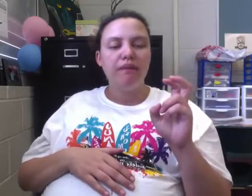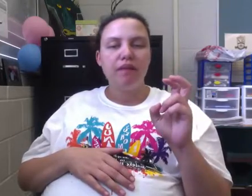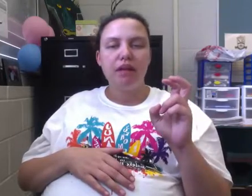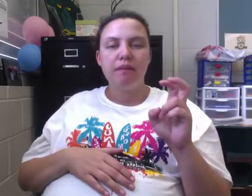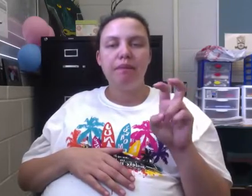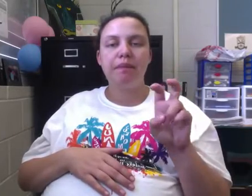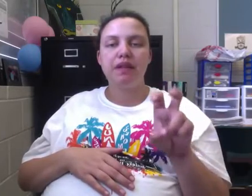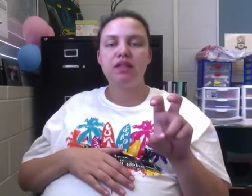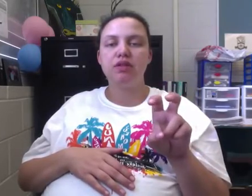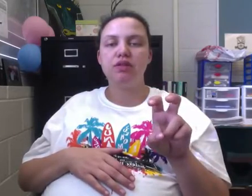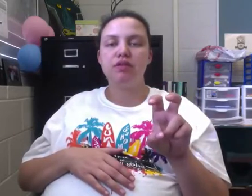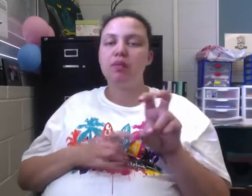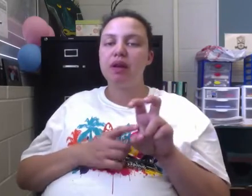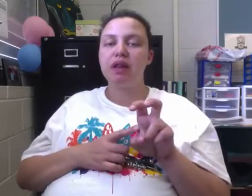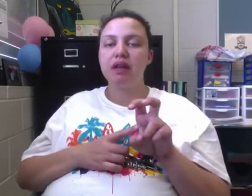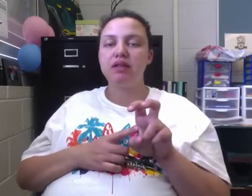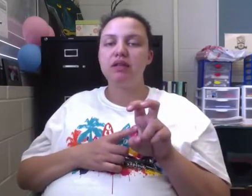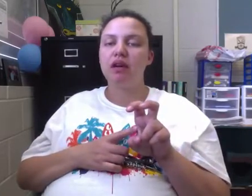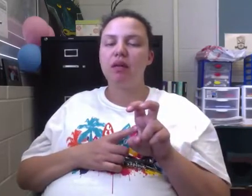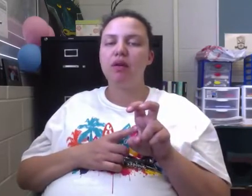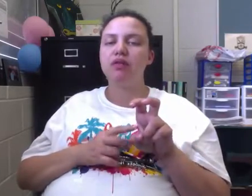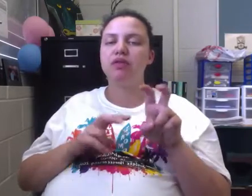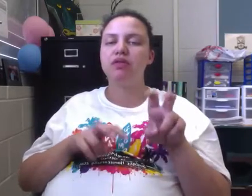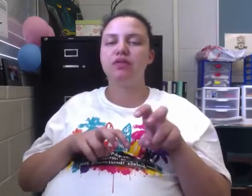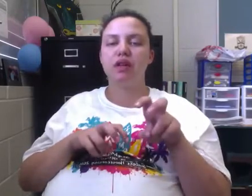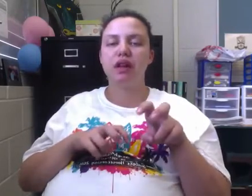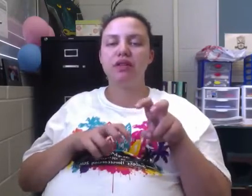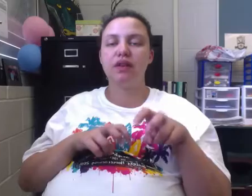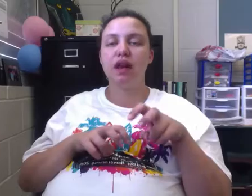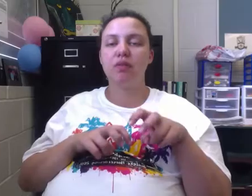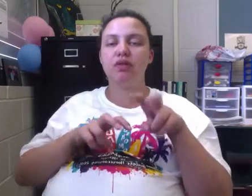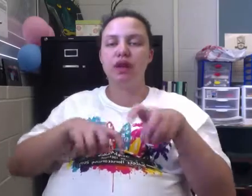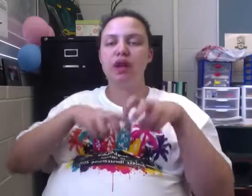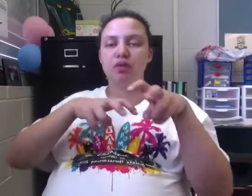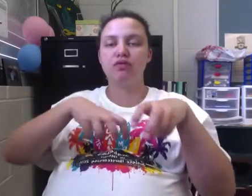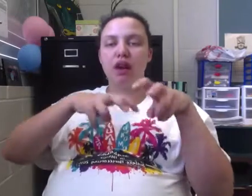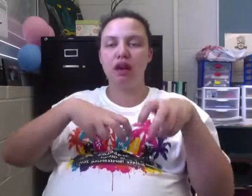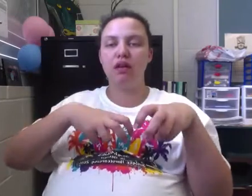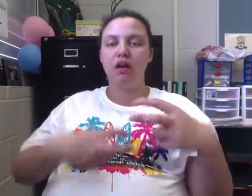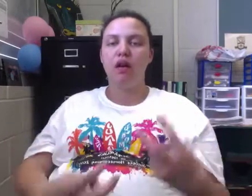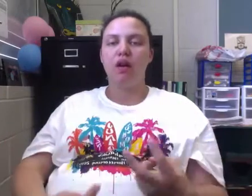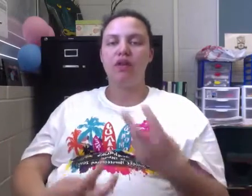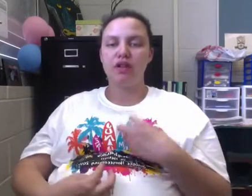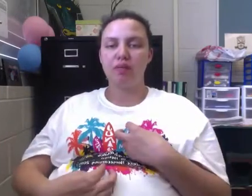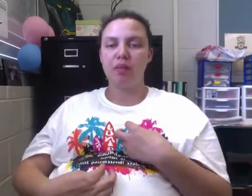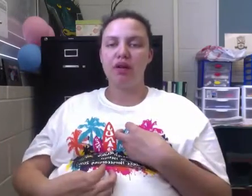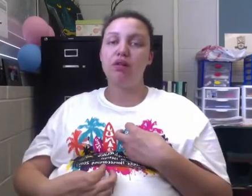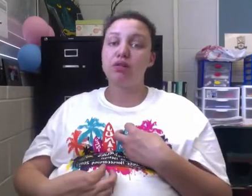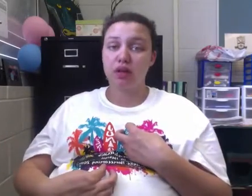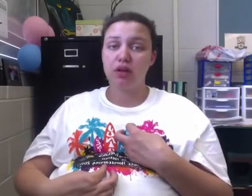V, this is usually for bent legs, also used for legs of an animal, so if an animal is running or if they jump up on you, which was on your